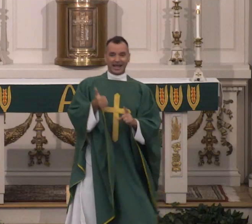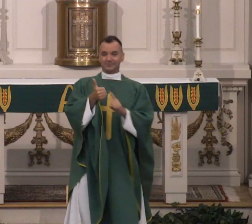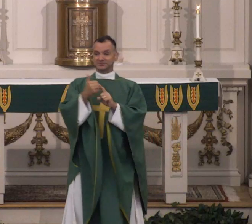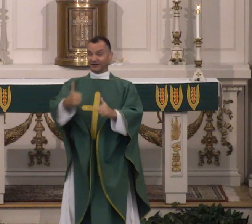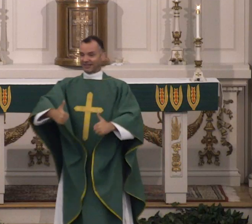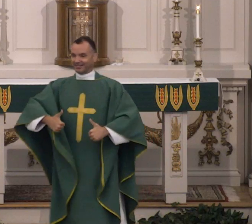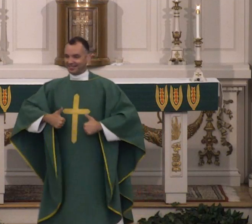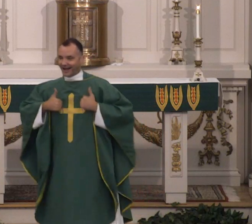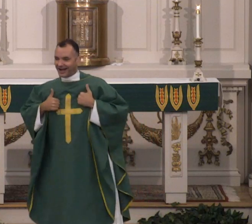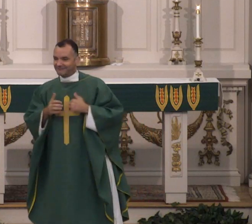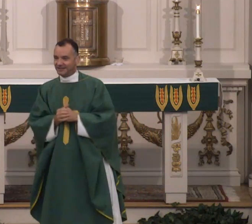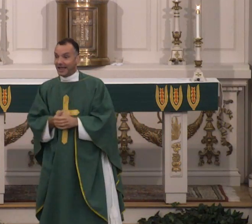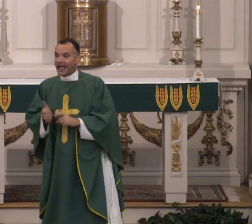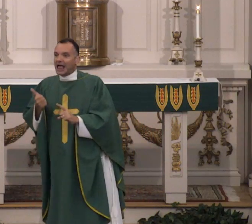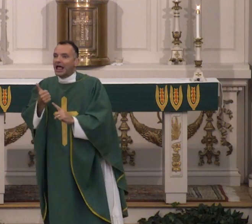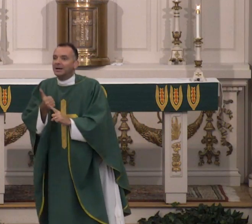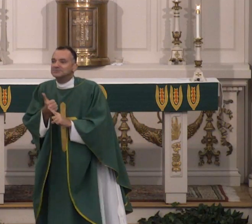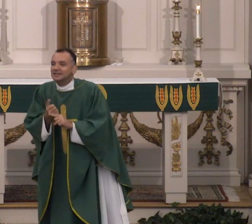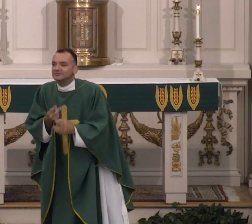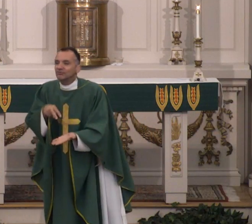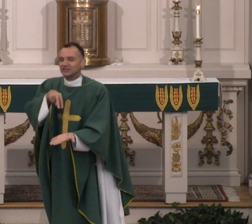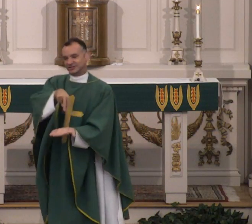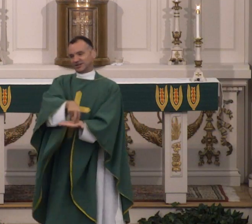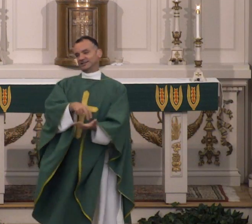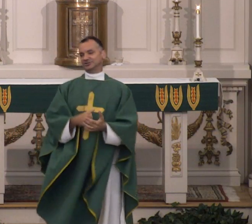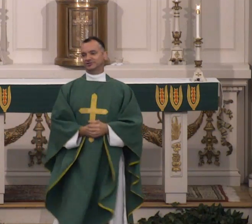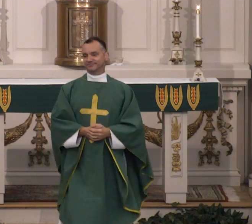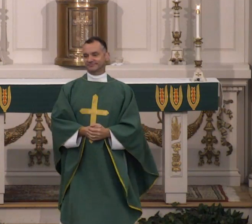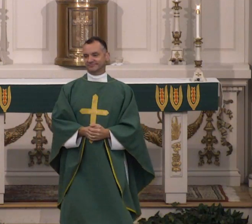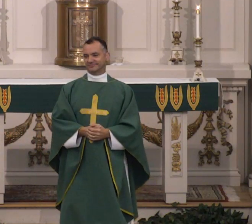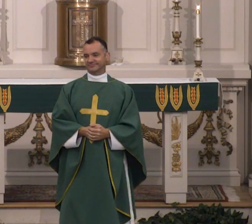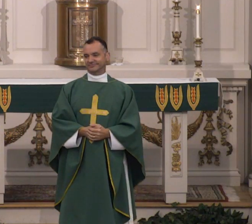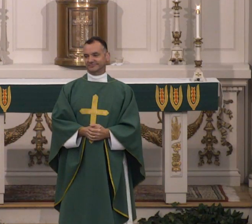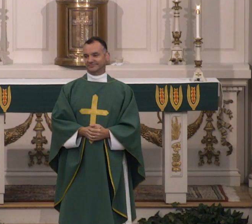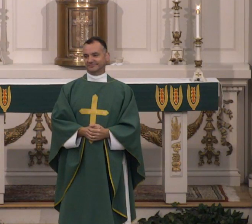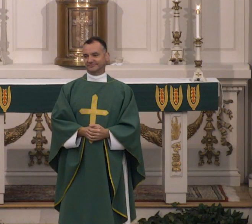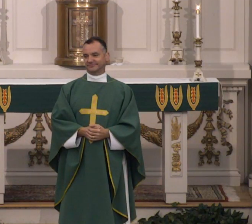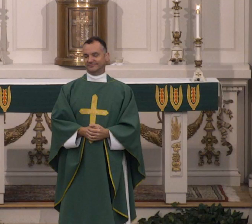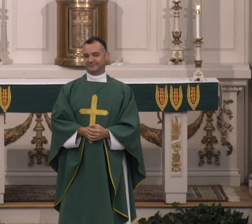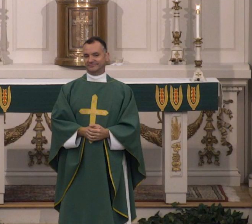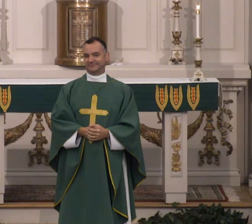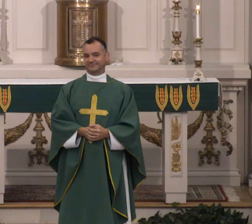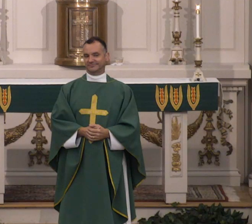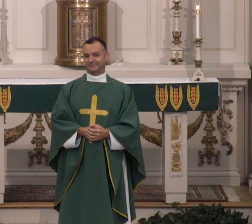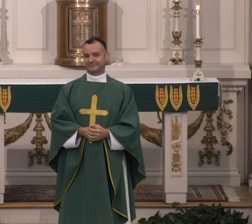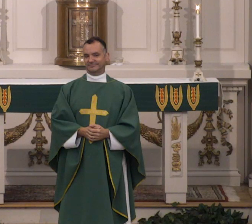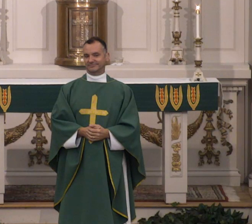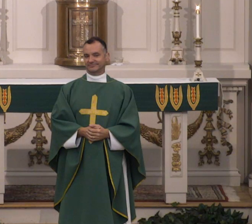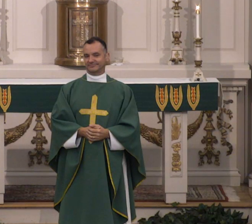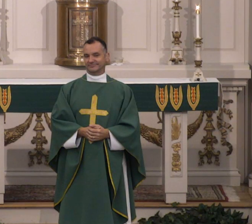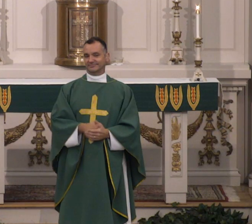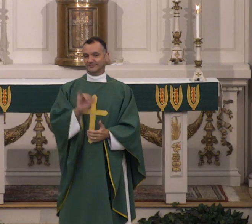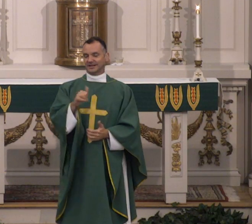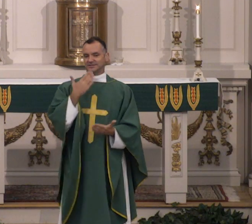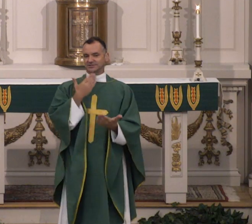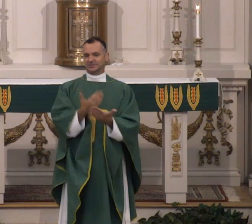the way, the truth, the life, and the resurrection.